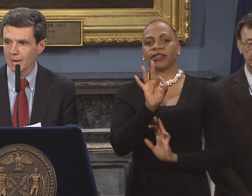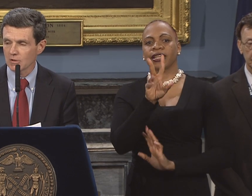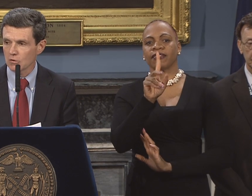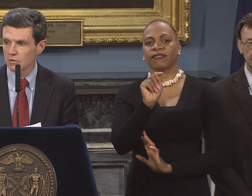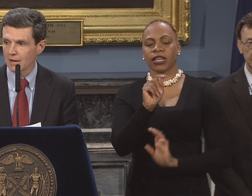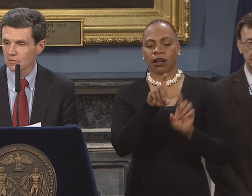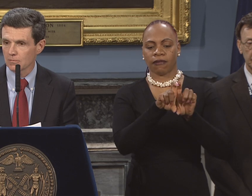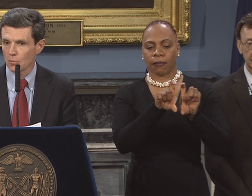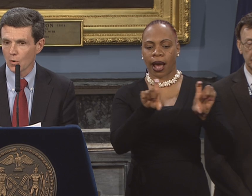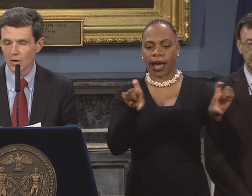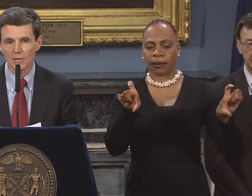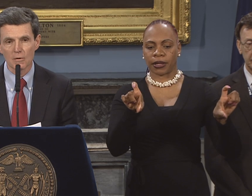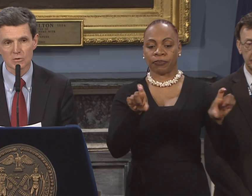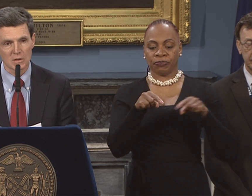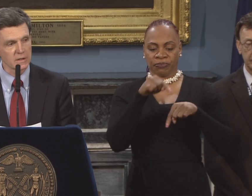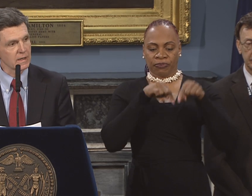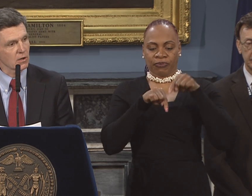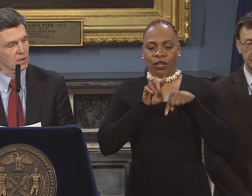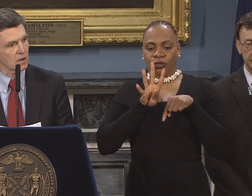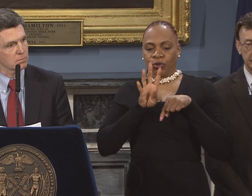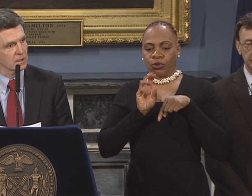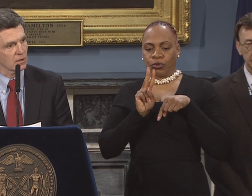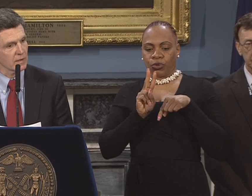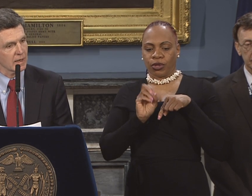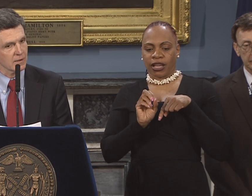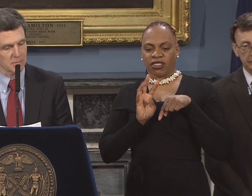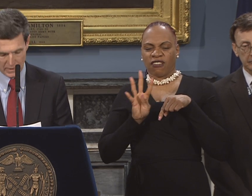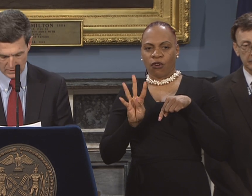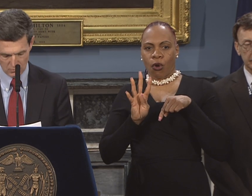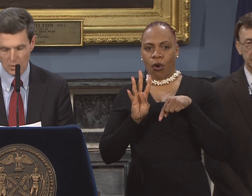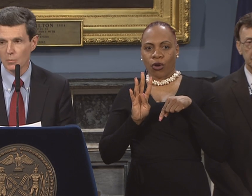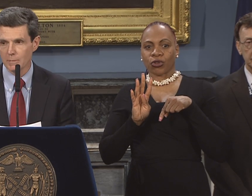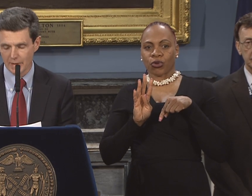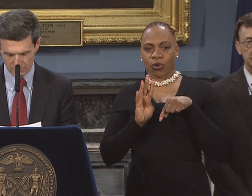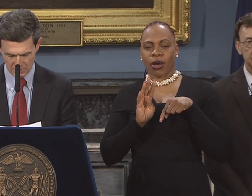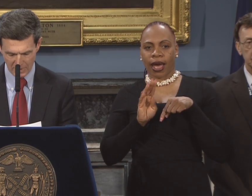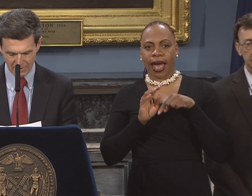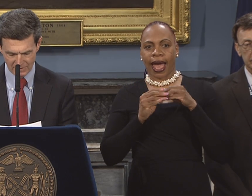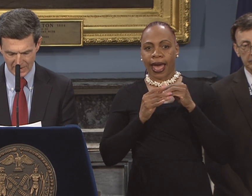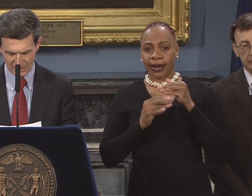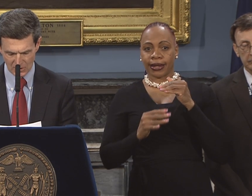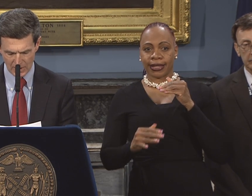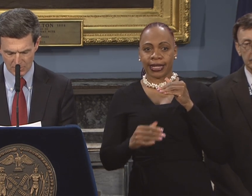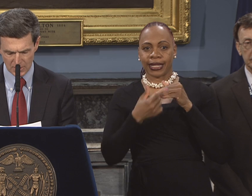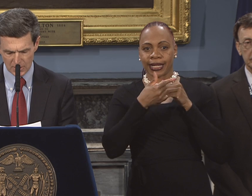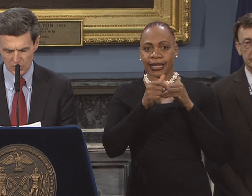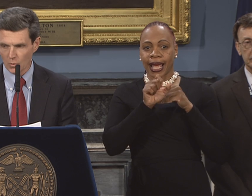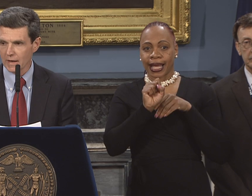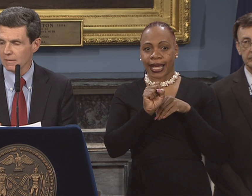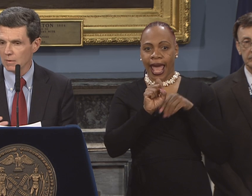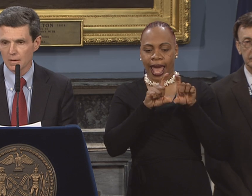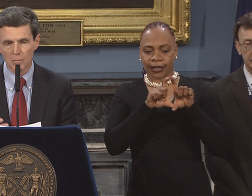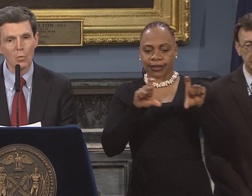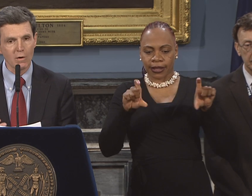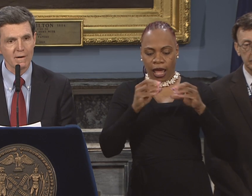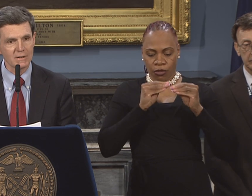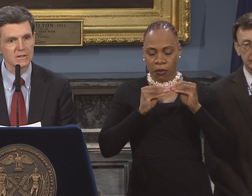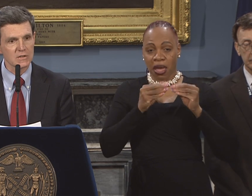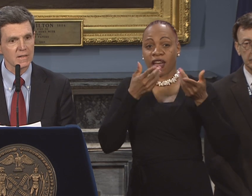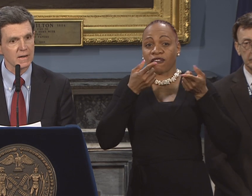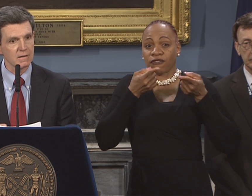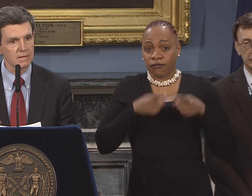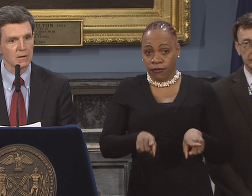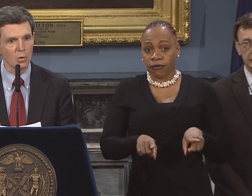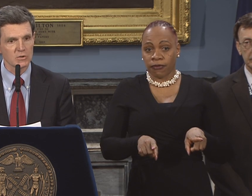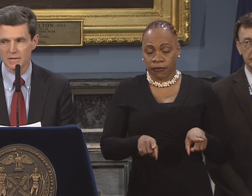And going back to 2004, there was a leak on a coupling on the gas main, and we made a repair at that time. So again, more